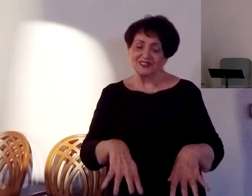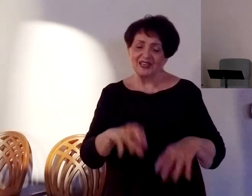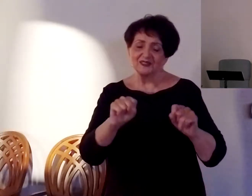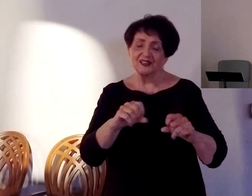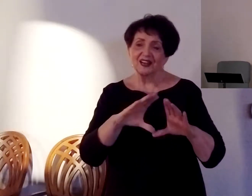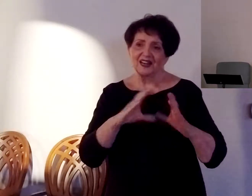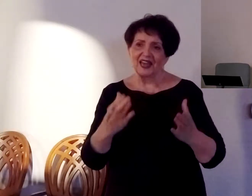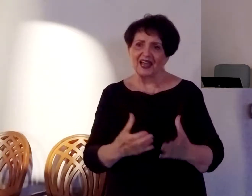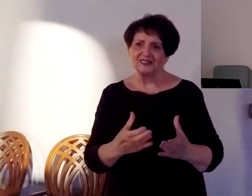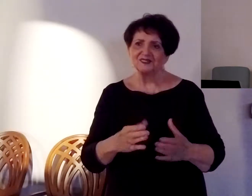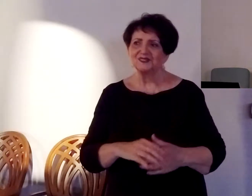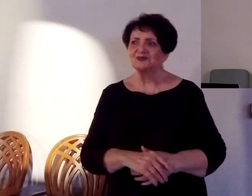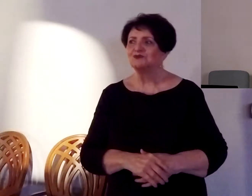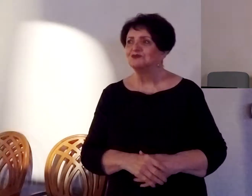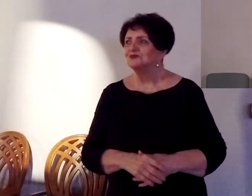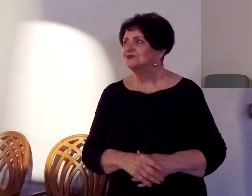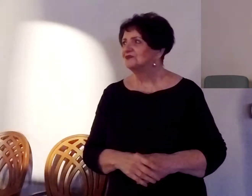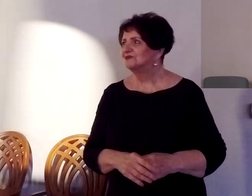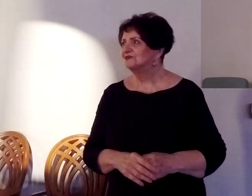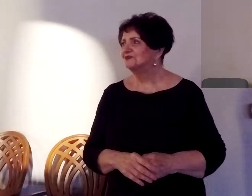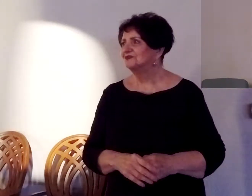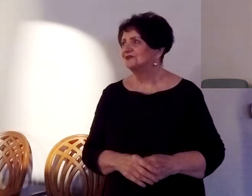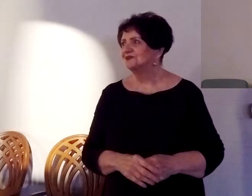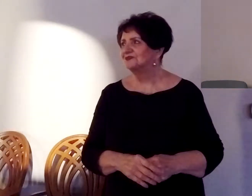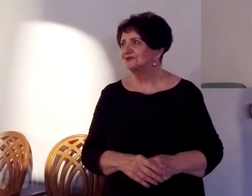That was a plug if you didn't catch it.